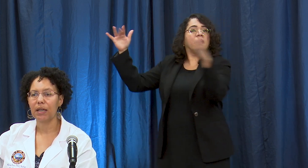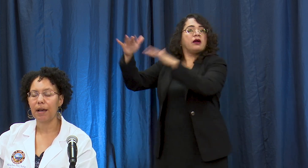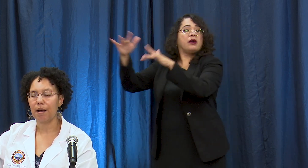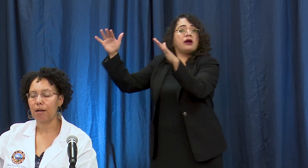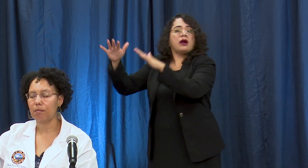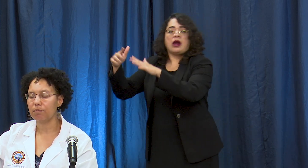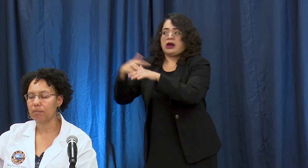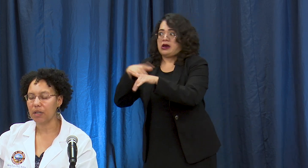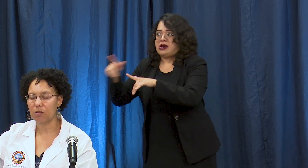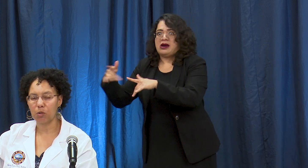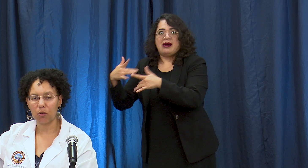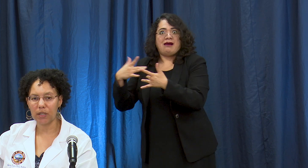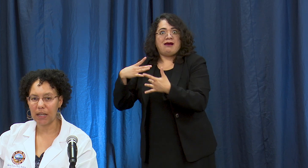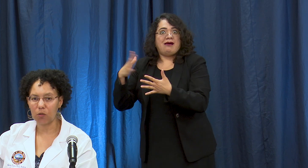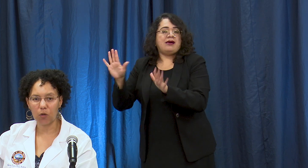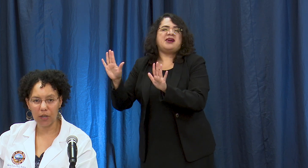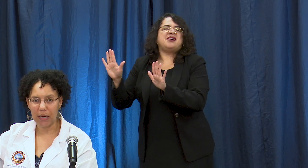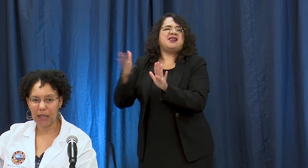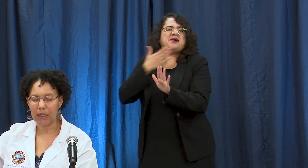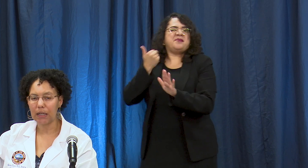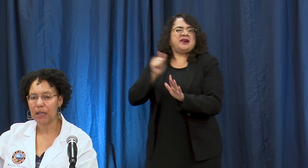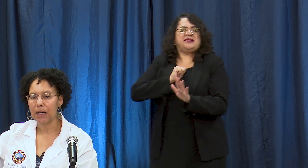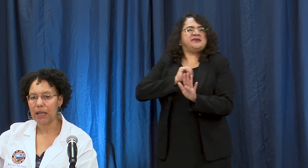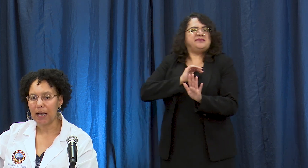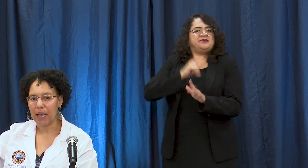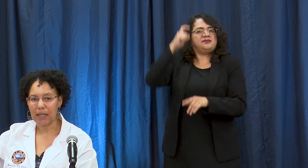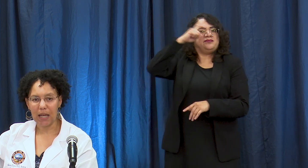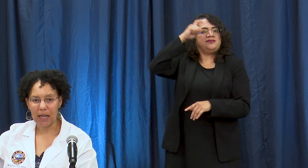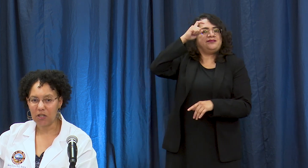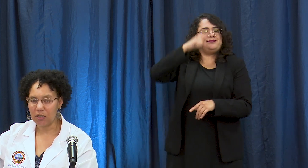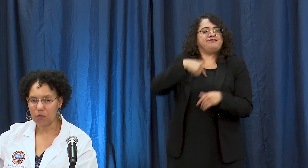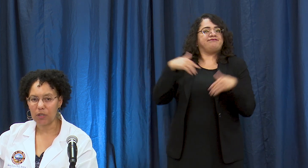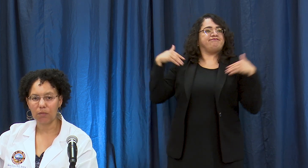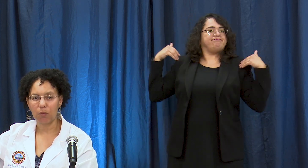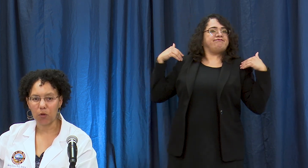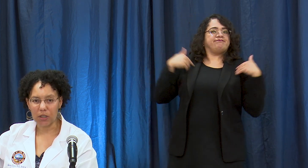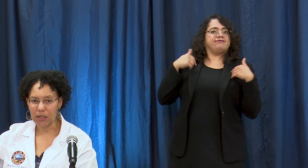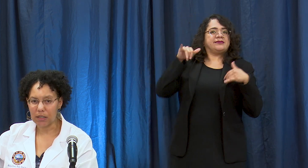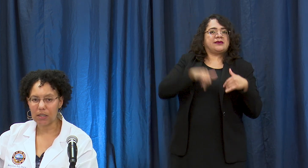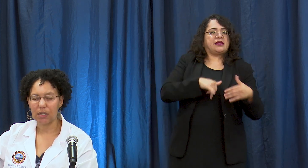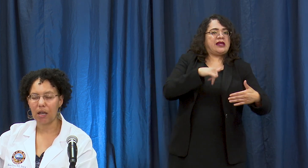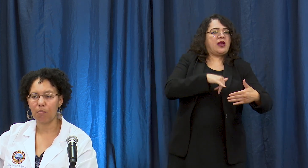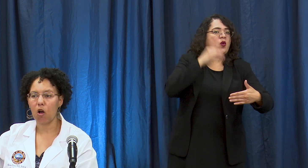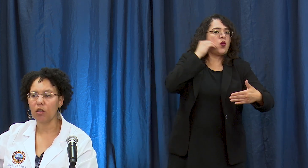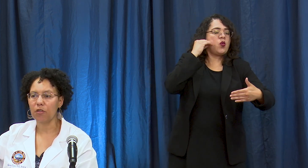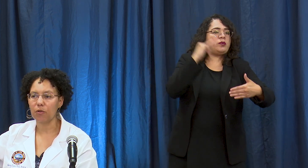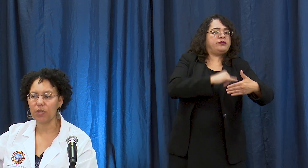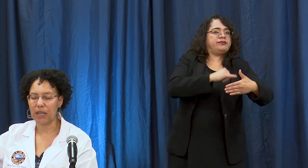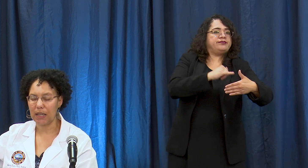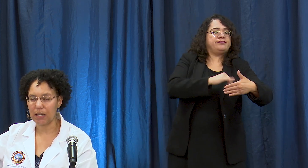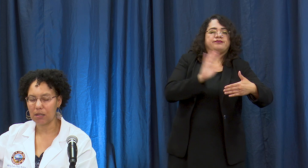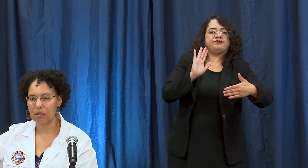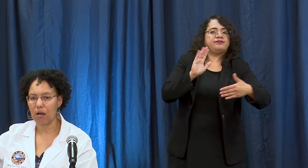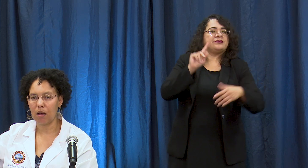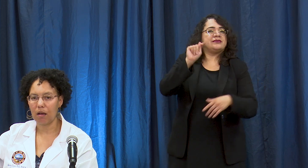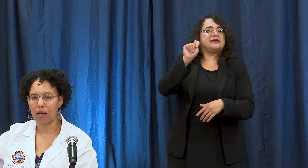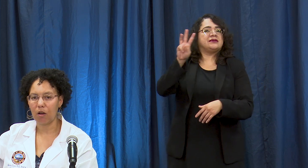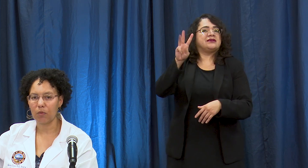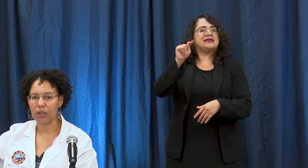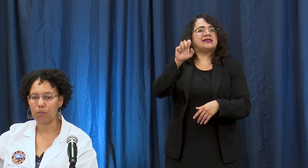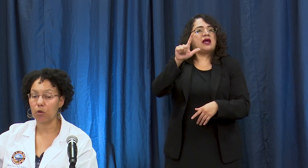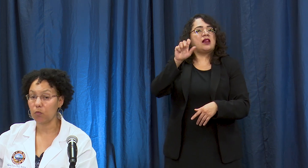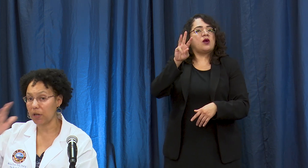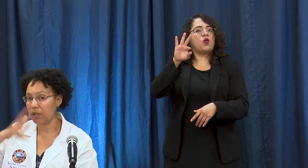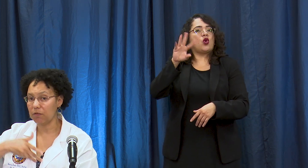sick, explore teleworking. Hand hygiene is really important. All of those things